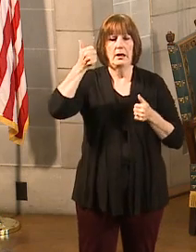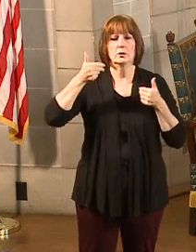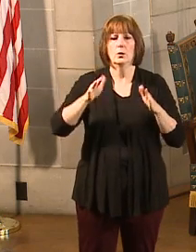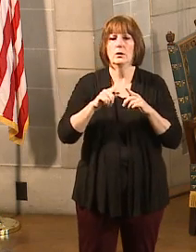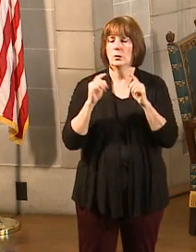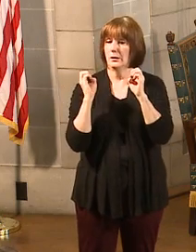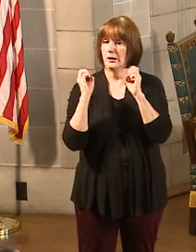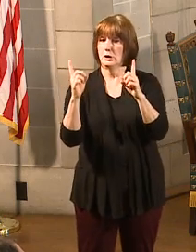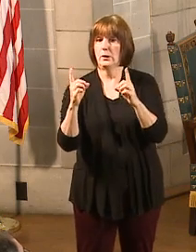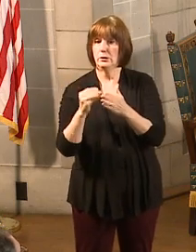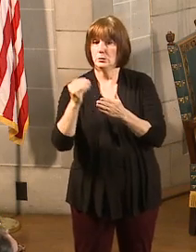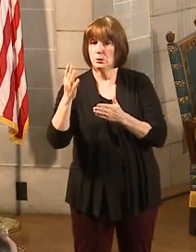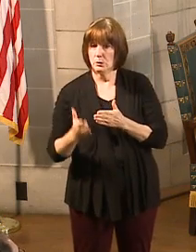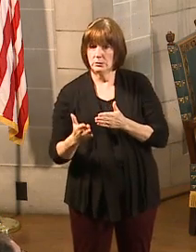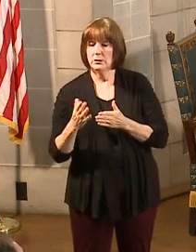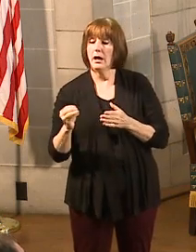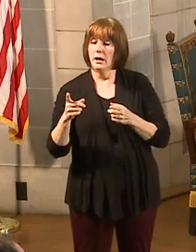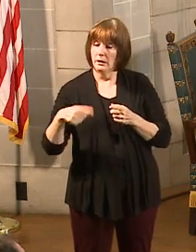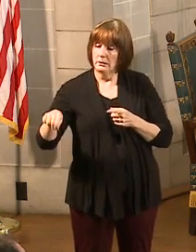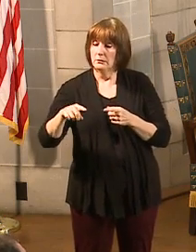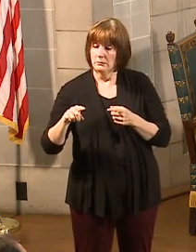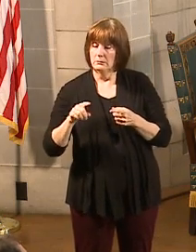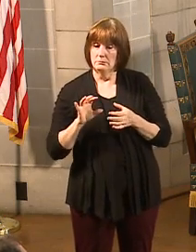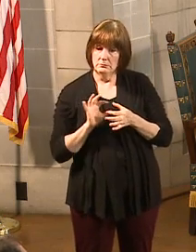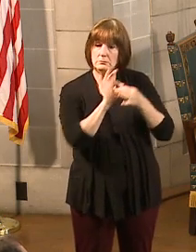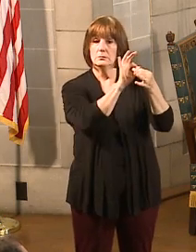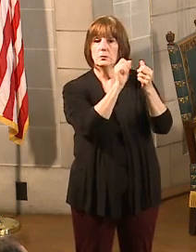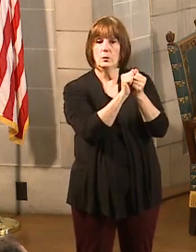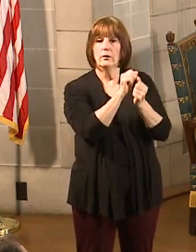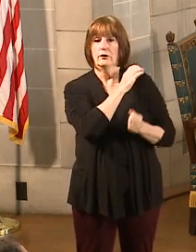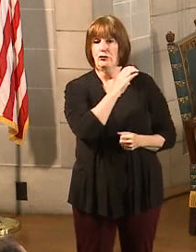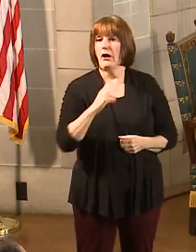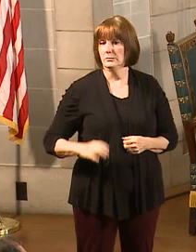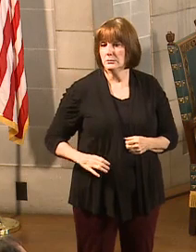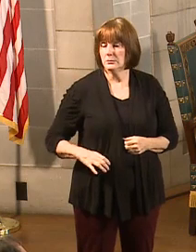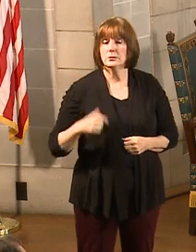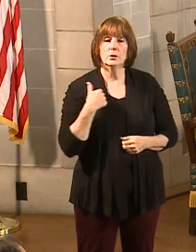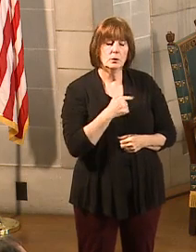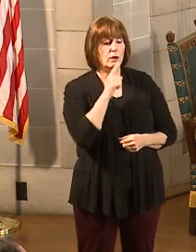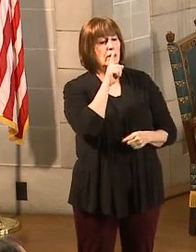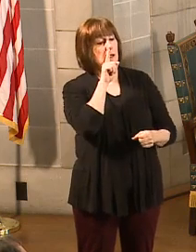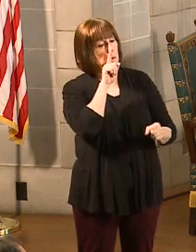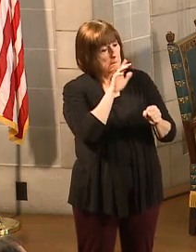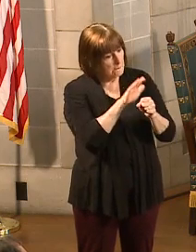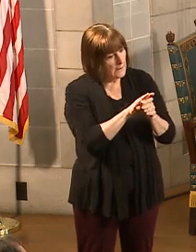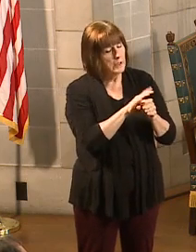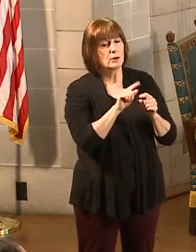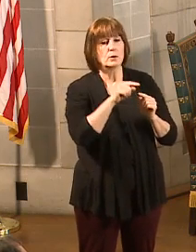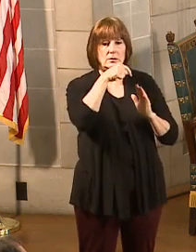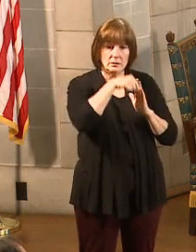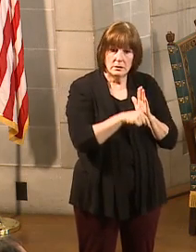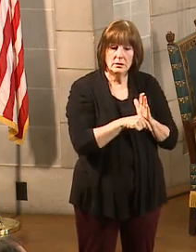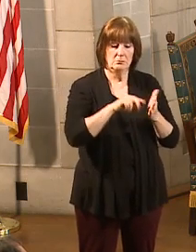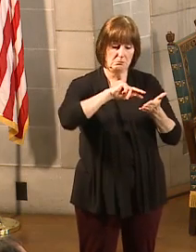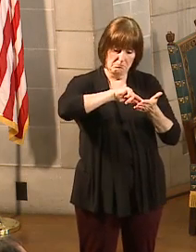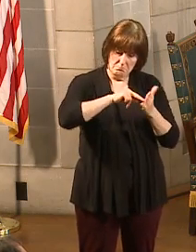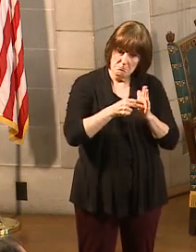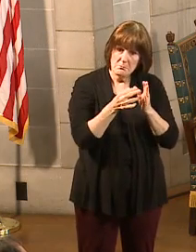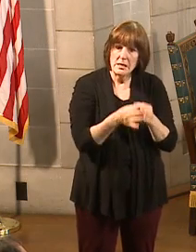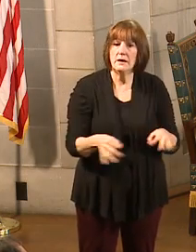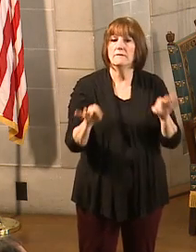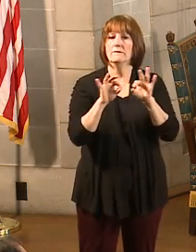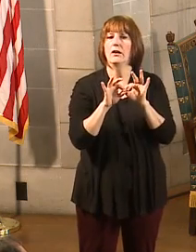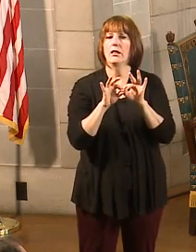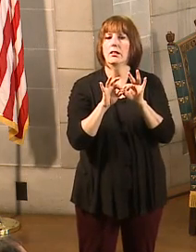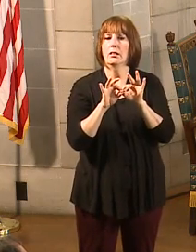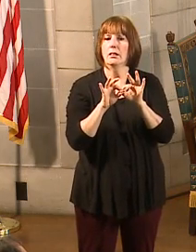our students and uniting them with Christ. Through all of this, we are committed to a deep and meaningful Catholic education for our students. And